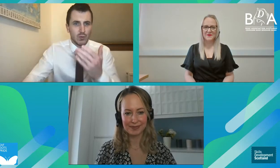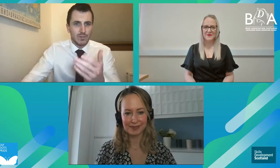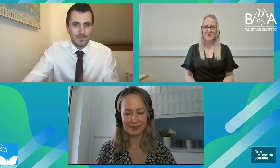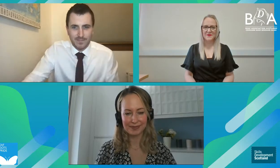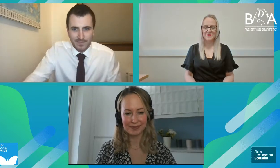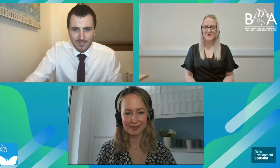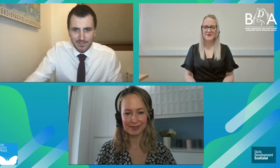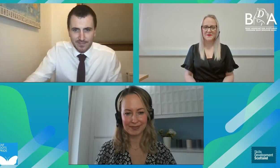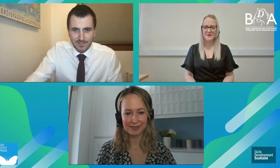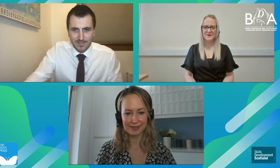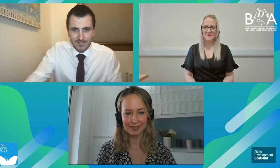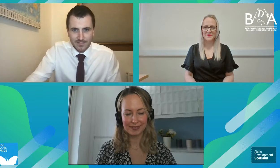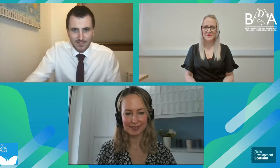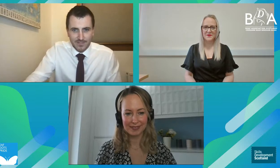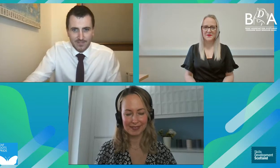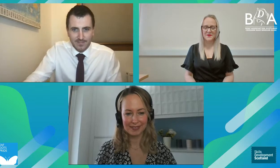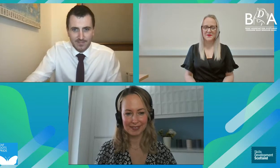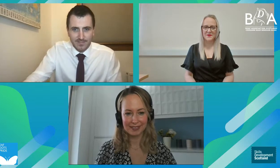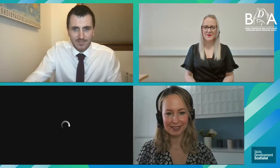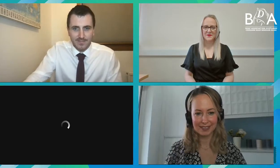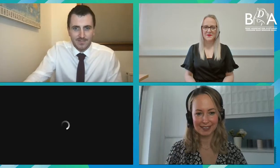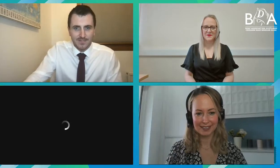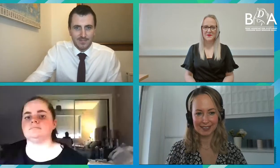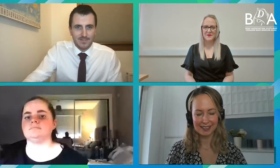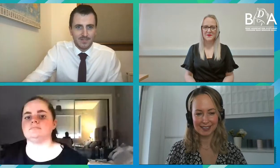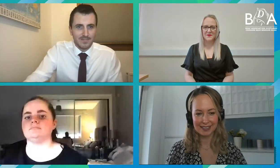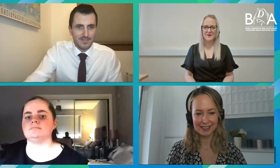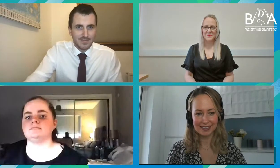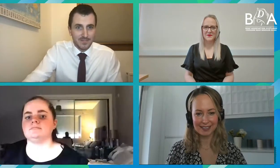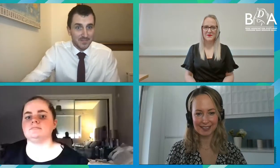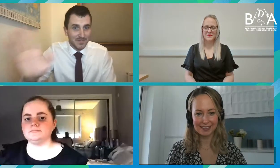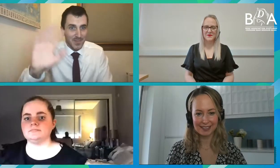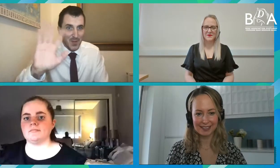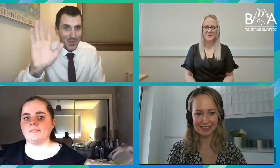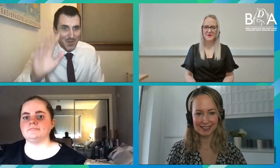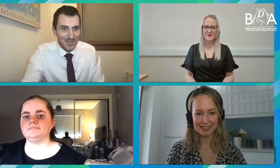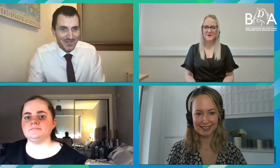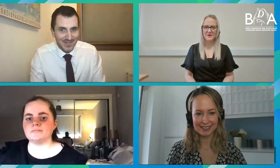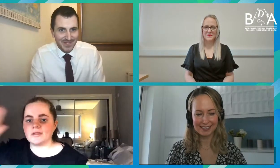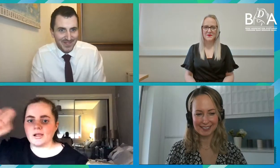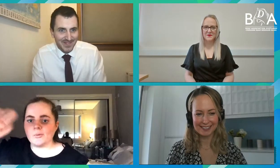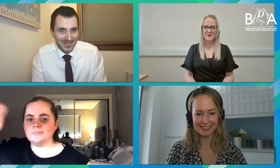So, first of all, without further ado, let's do our first introduction.